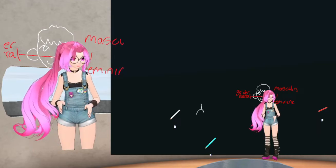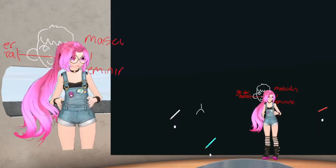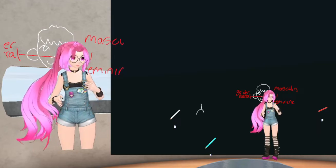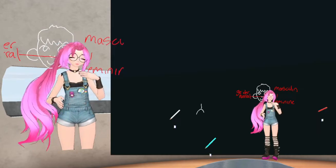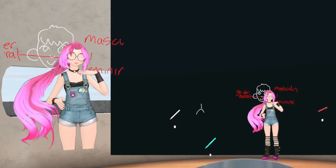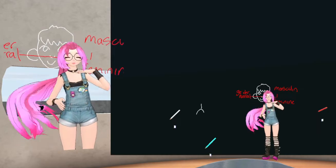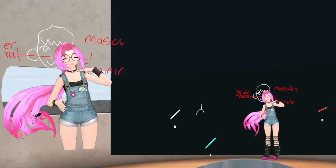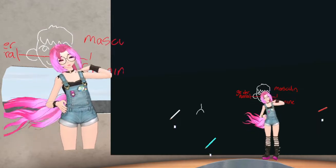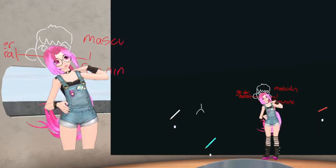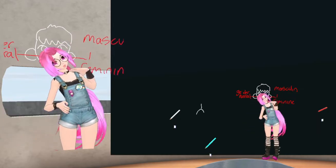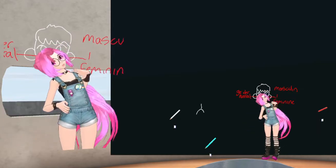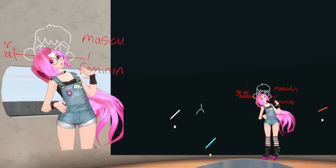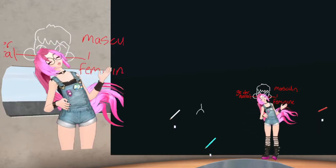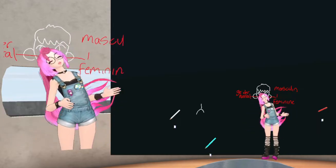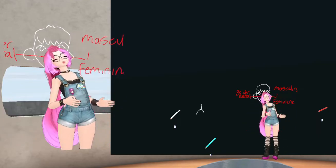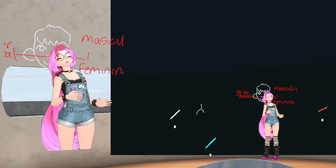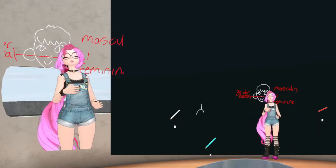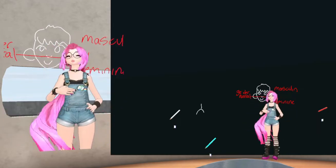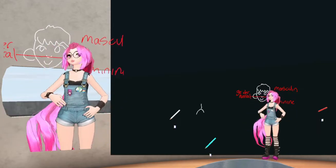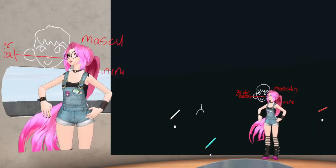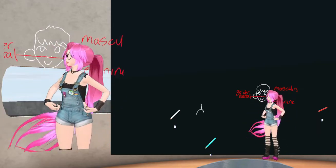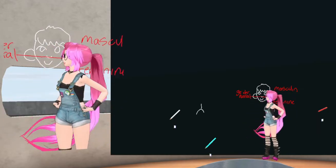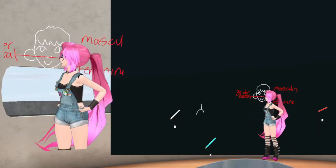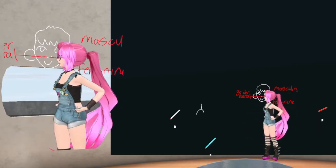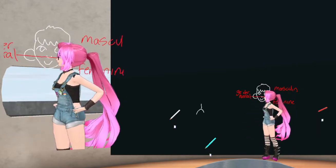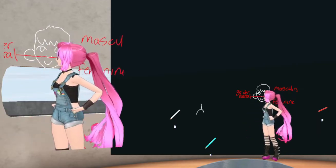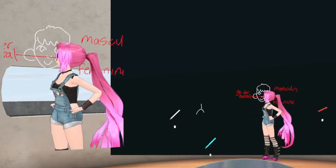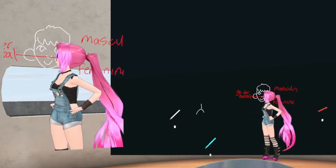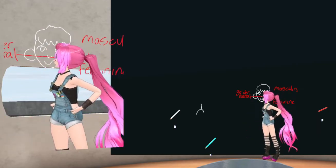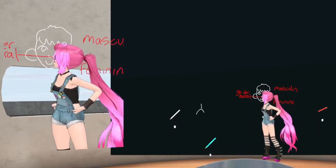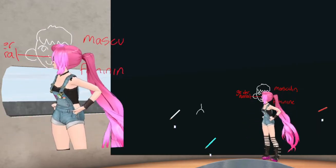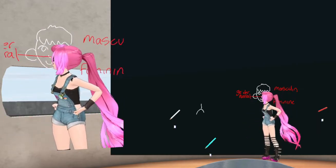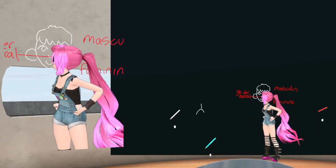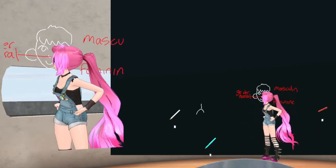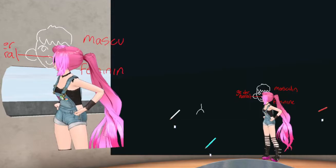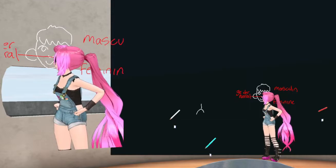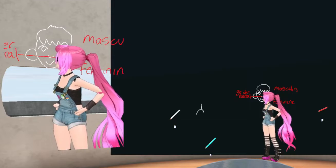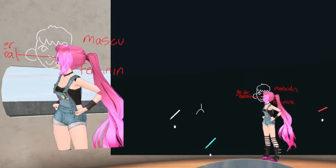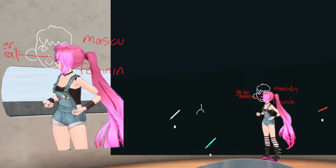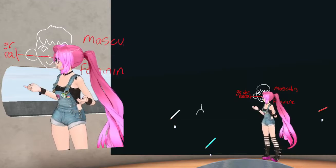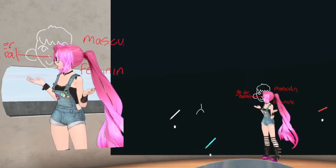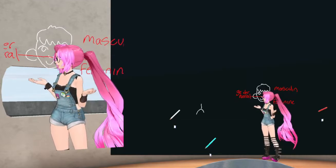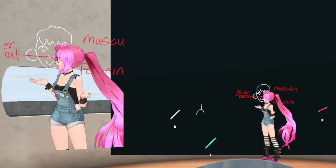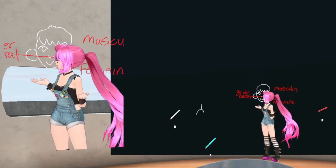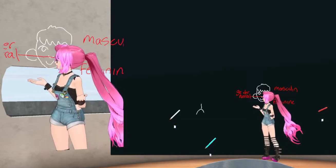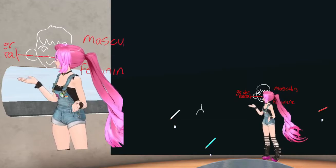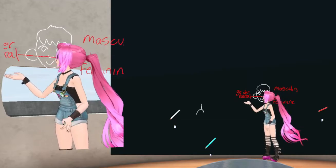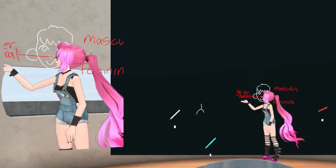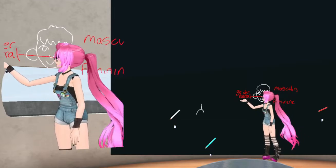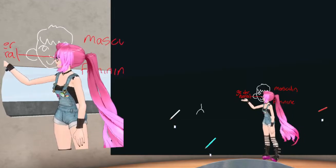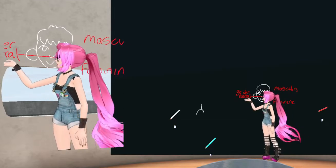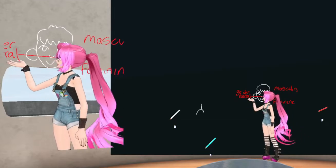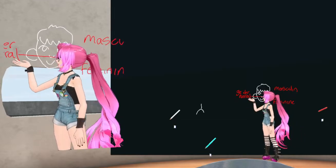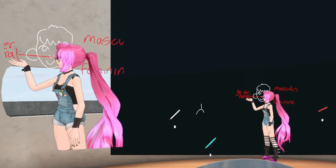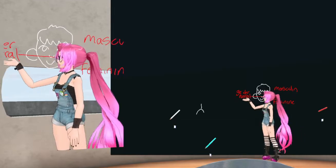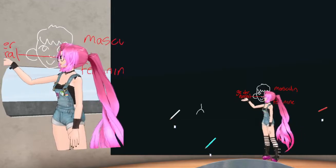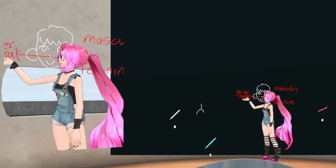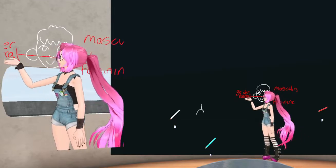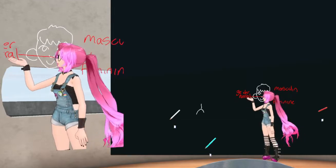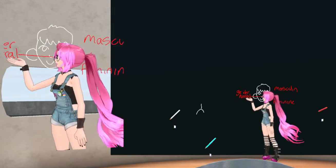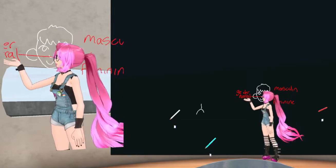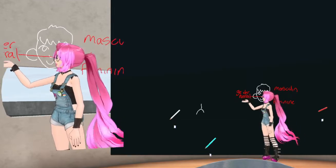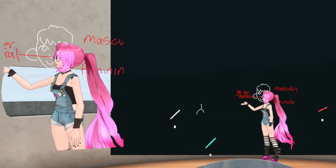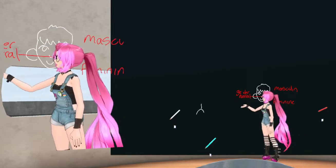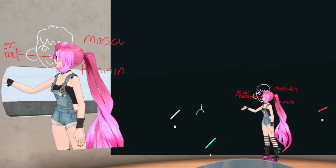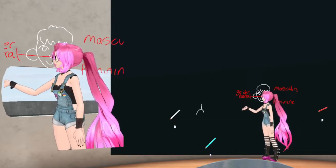would be right. No, that's not right either. It's like, there's just no English equivalent. Sometimes sign happens, but the best thing I could say is